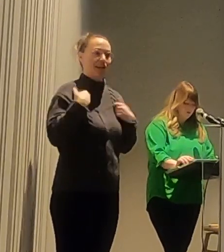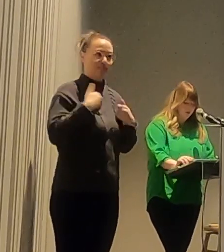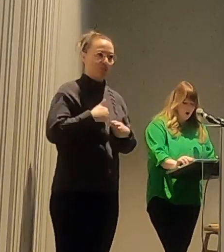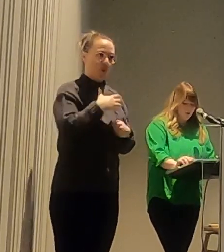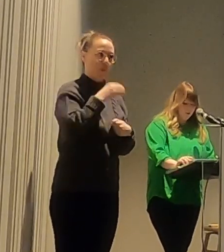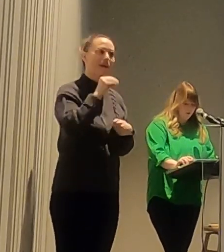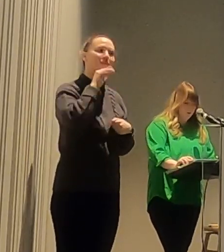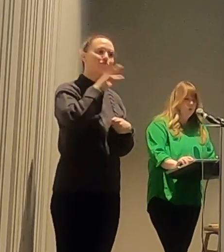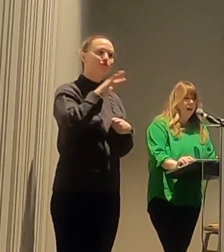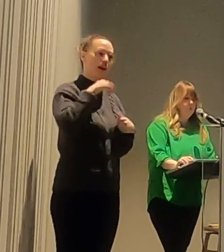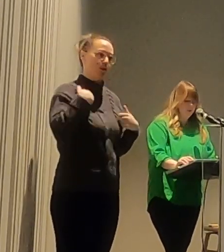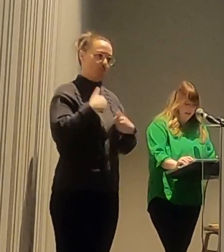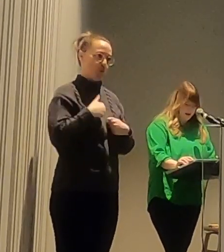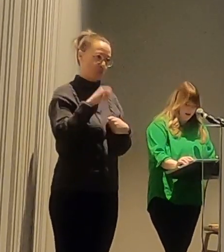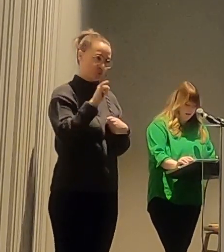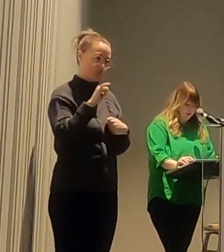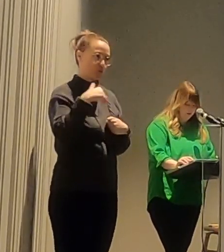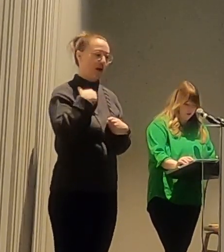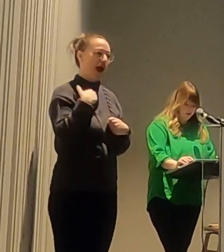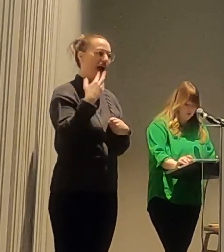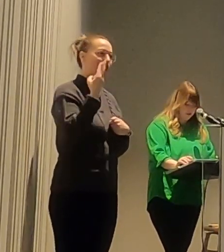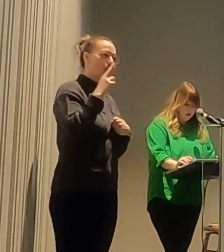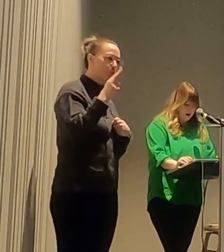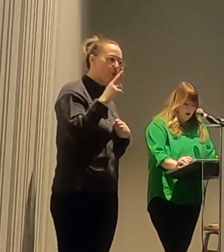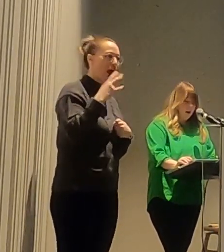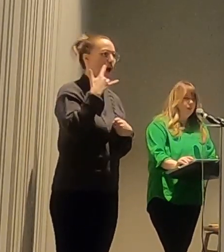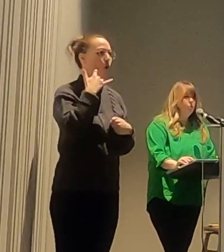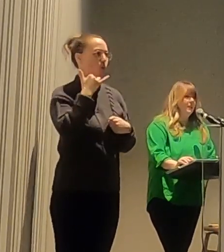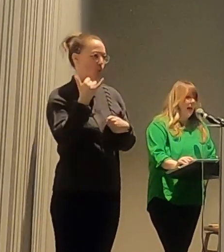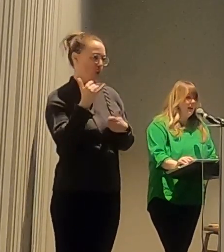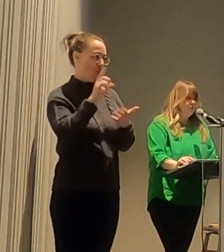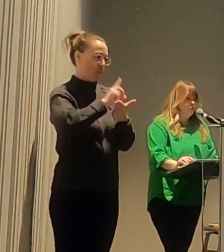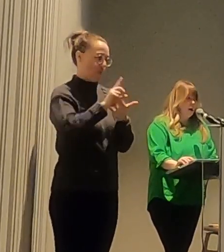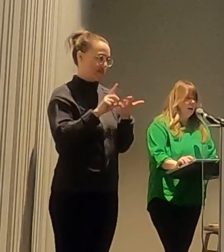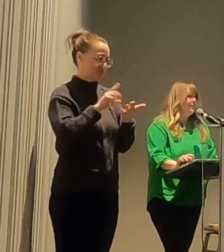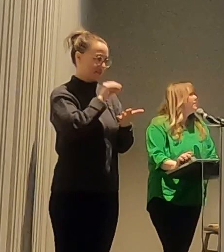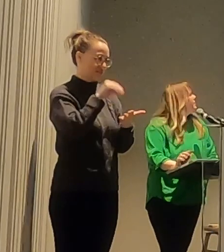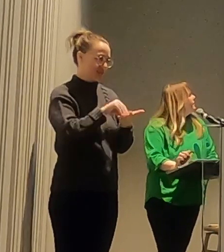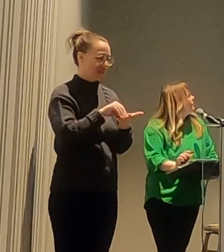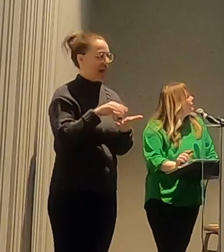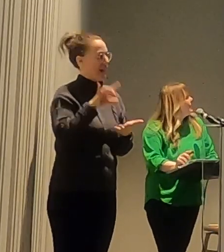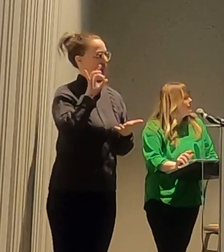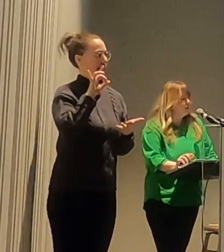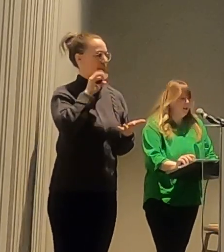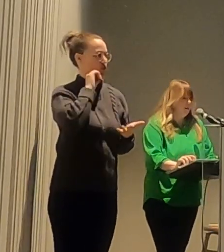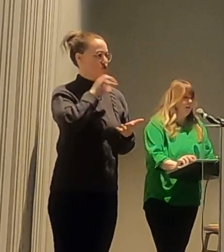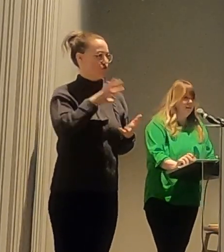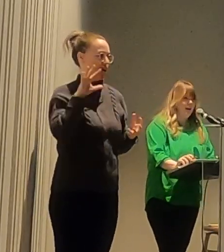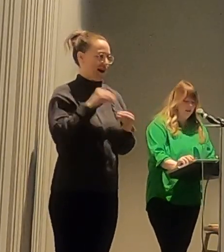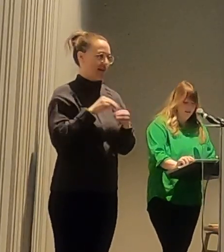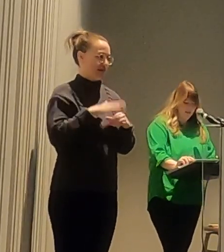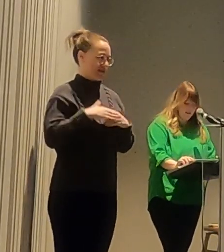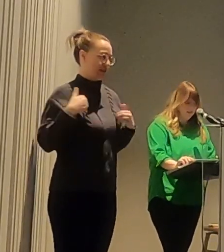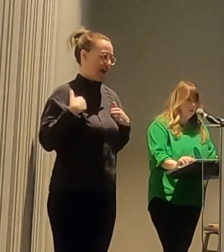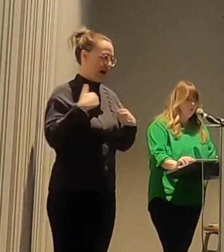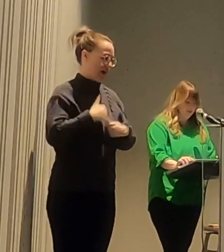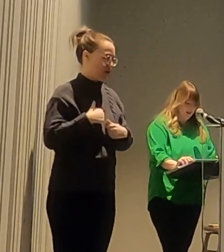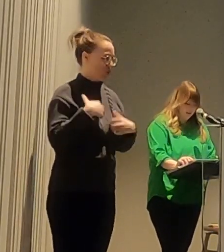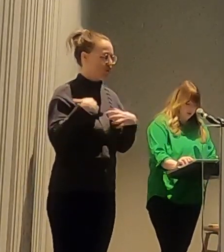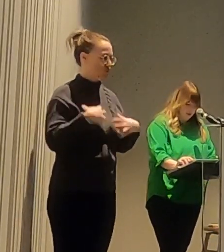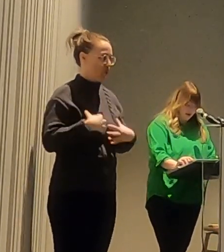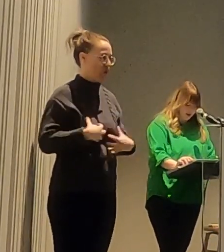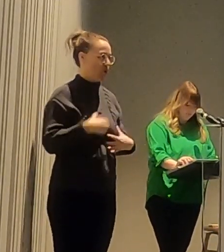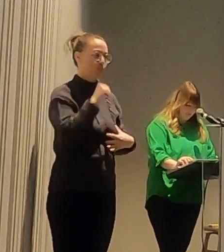blue ground with gold applique inclusions and only 8 dragons found on here, there's not the